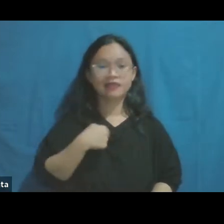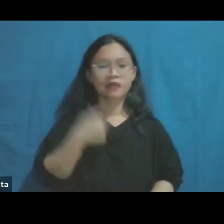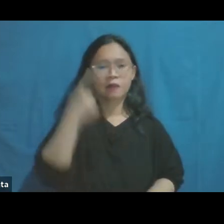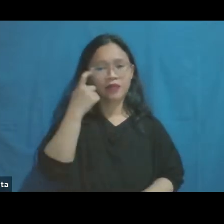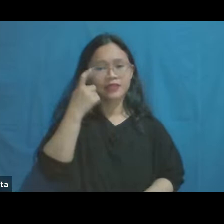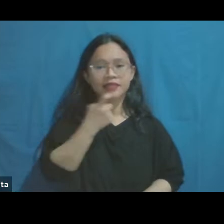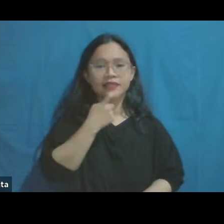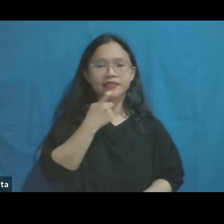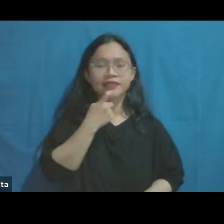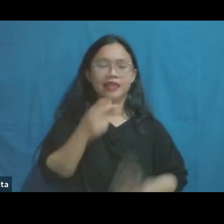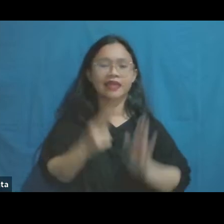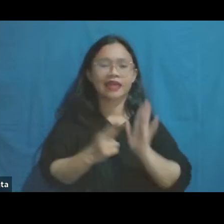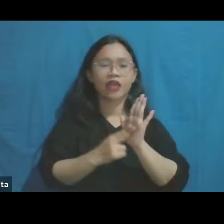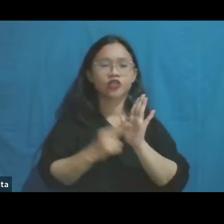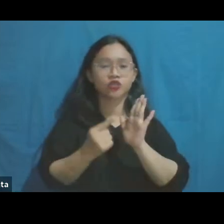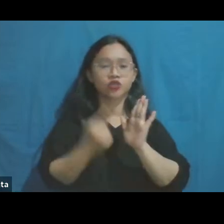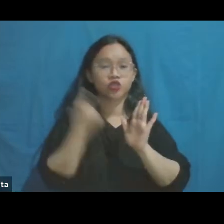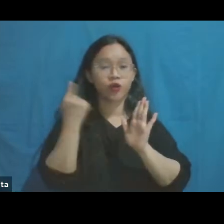very,